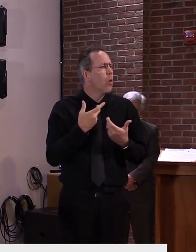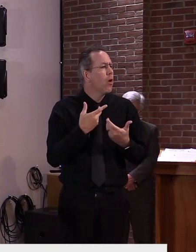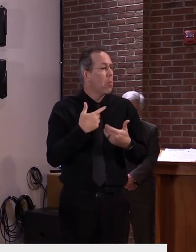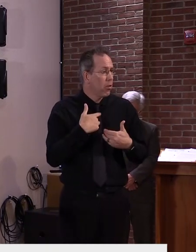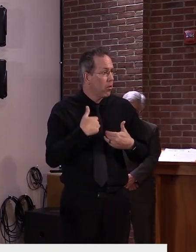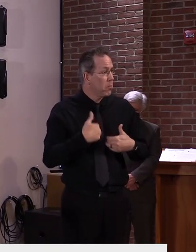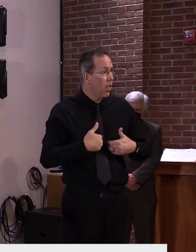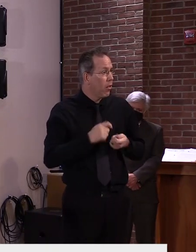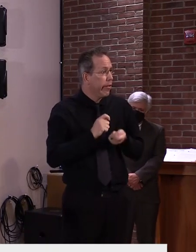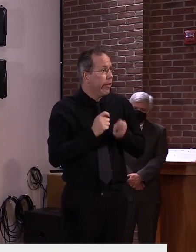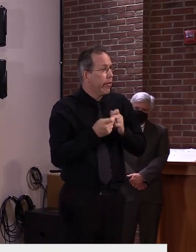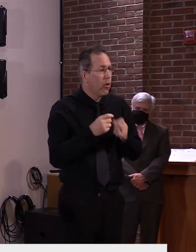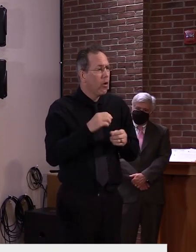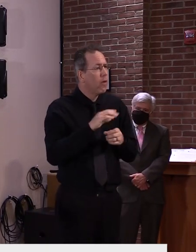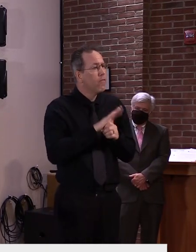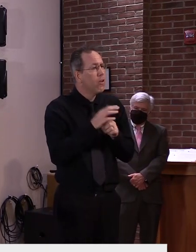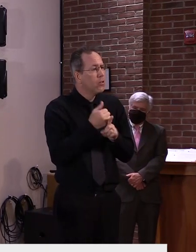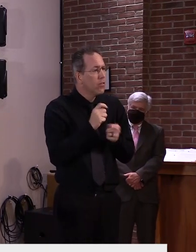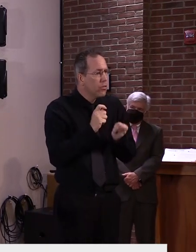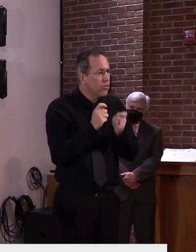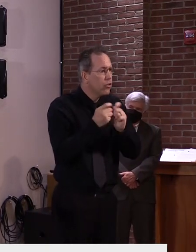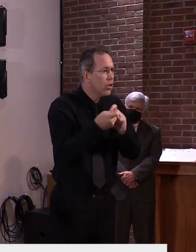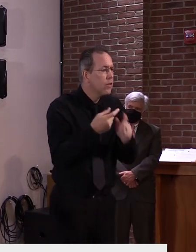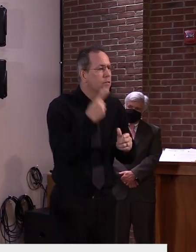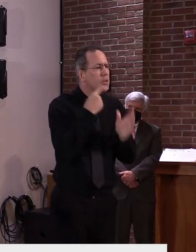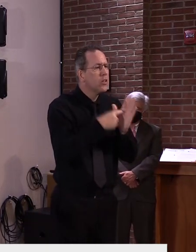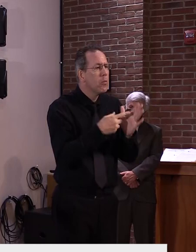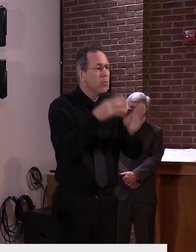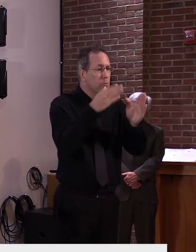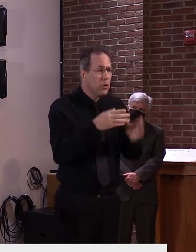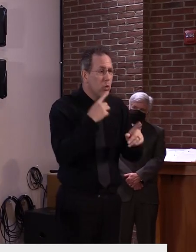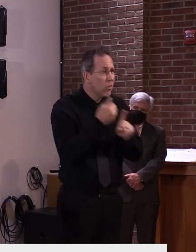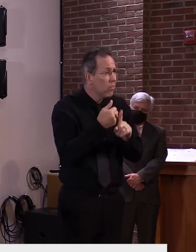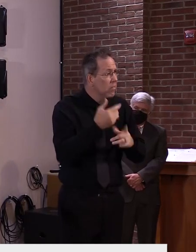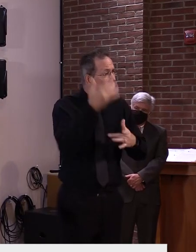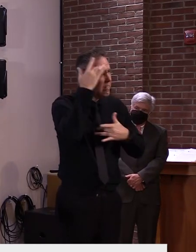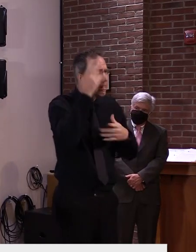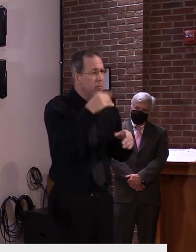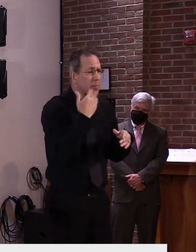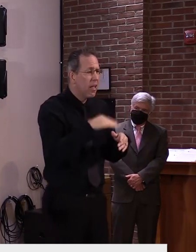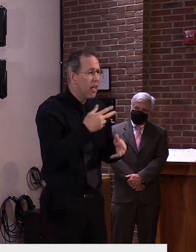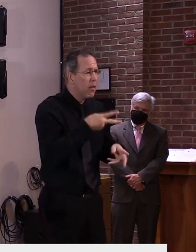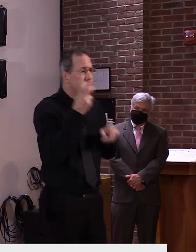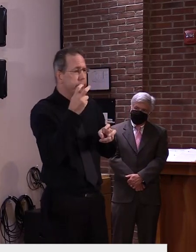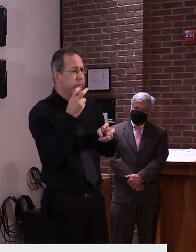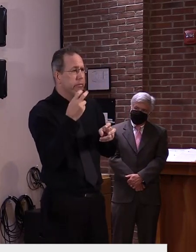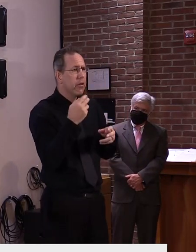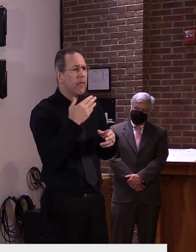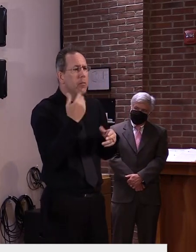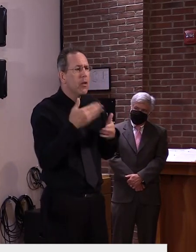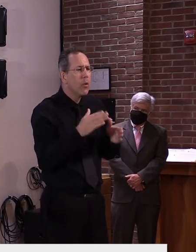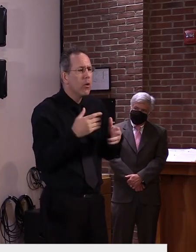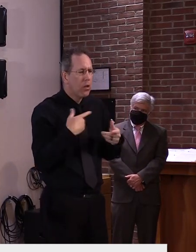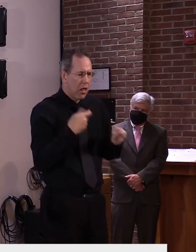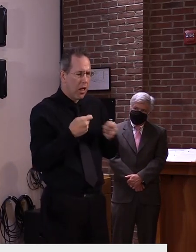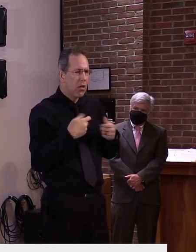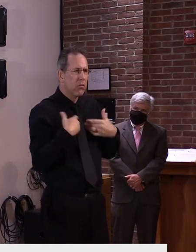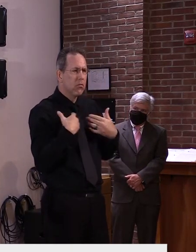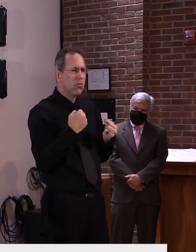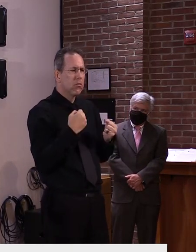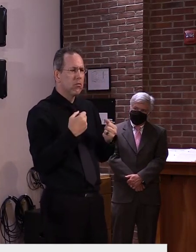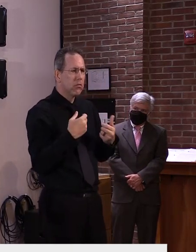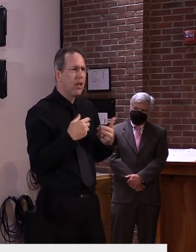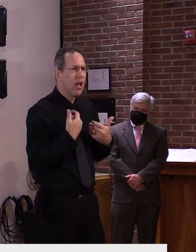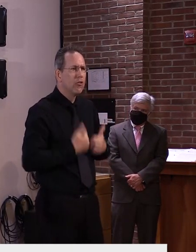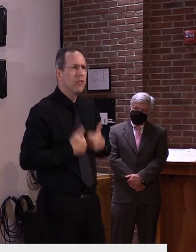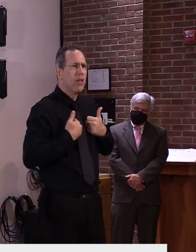for the very, very seriously ill, more innovations in how they are managed in the hospital and in the